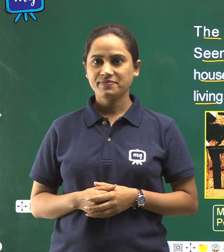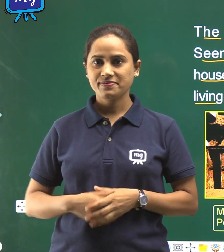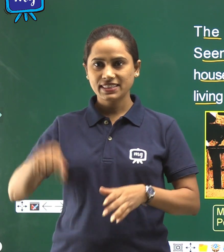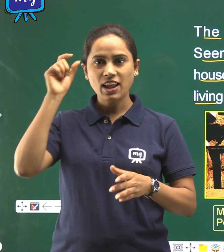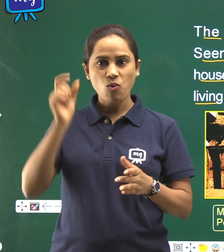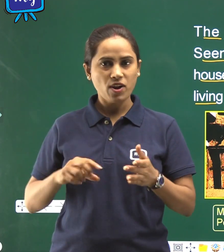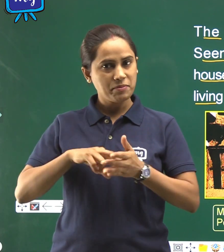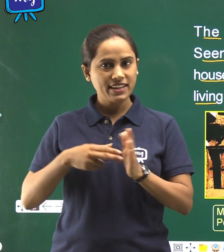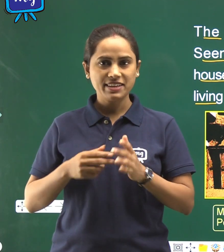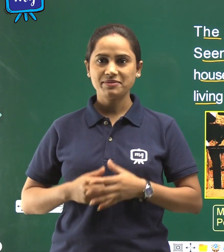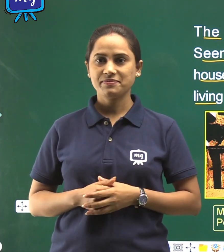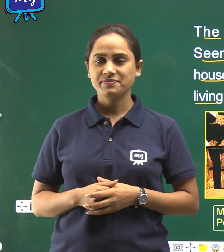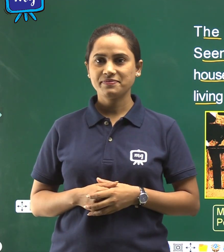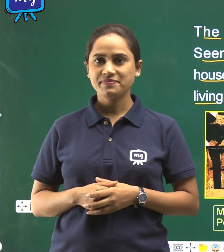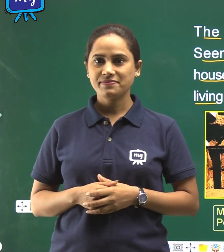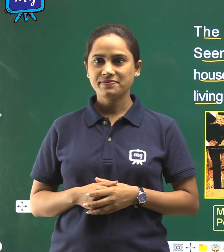Word meaning: